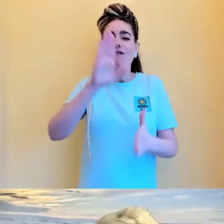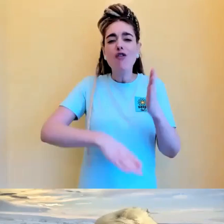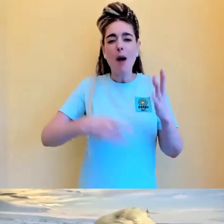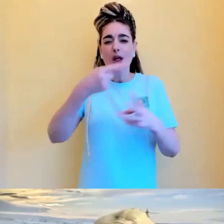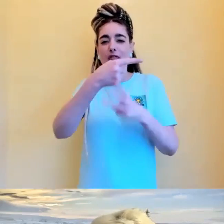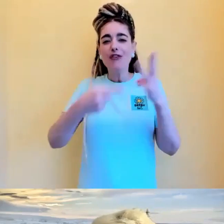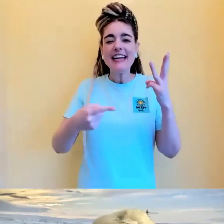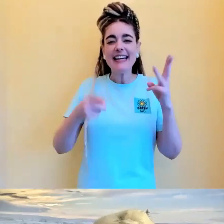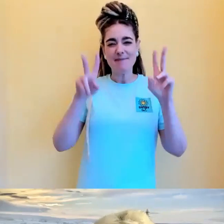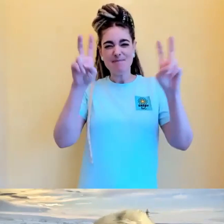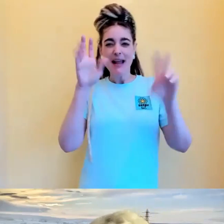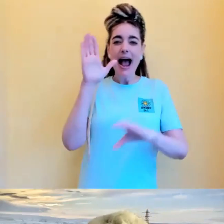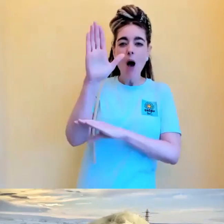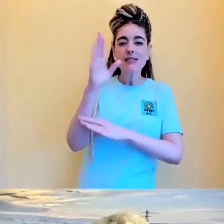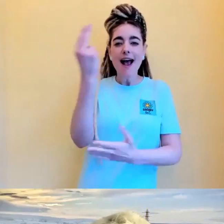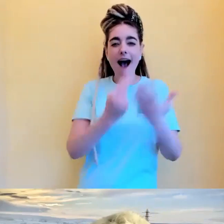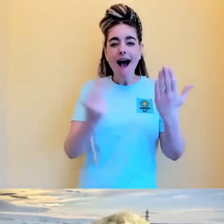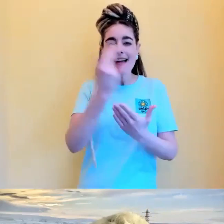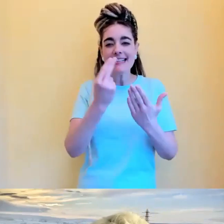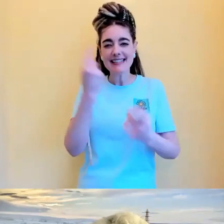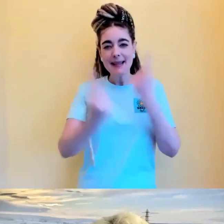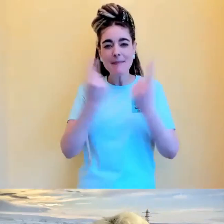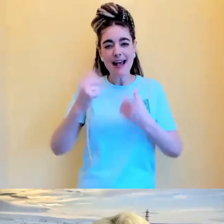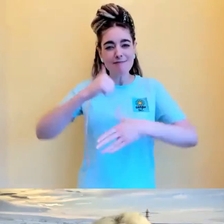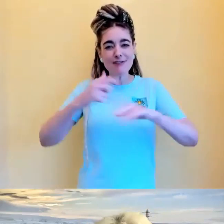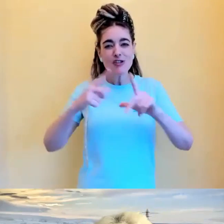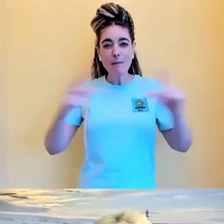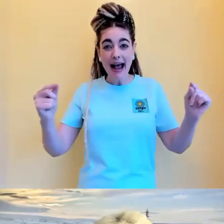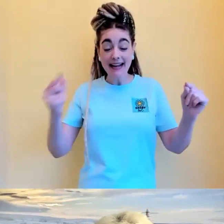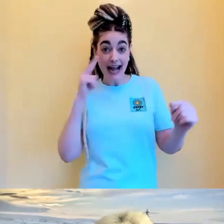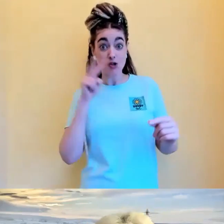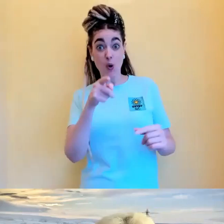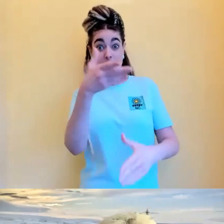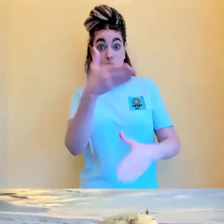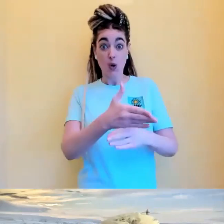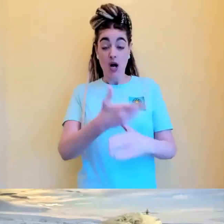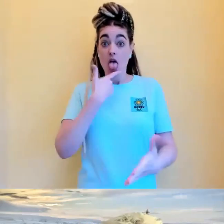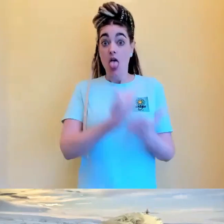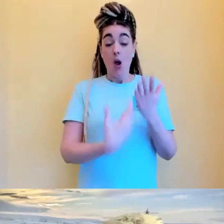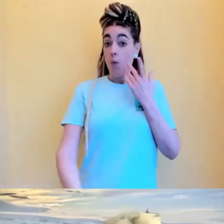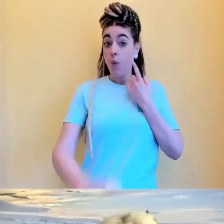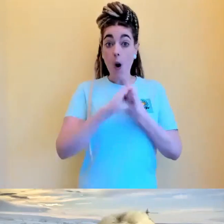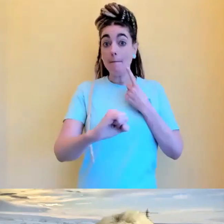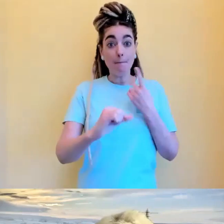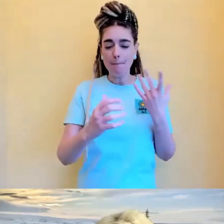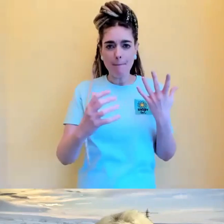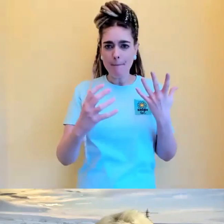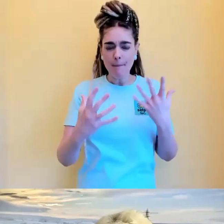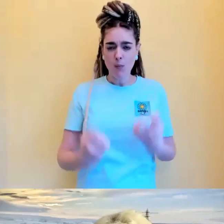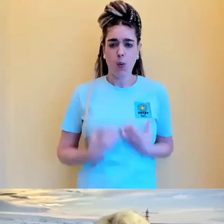from Japan, and that's where I saw his work first, and it spoke to me immediately. He refers